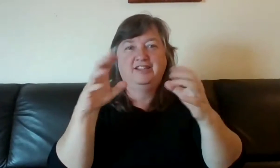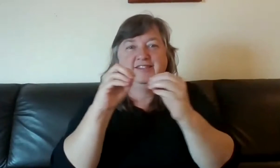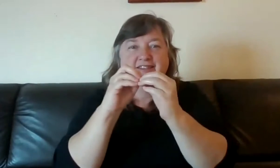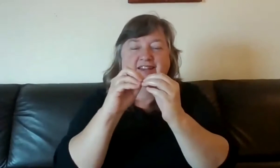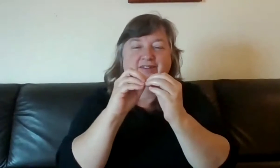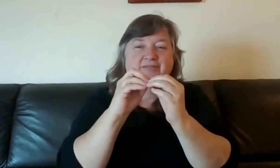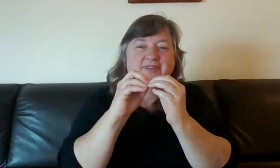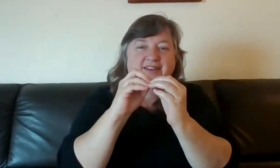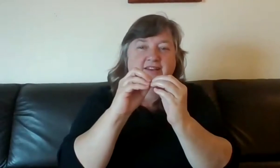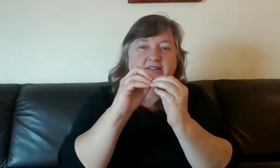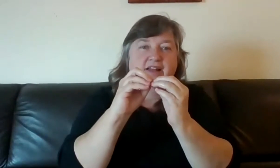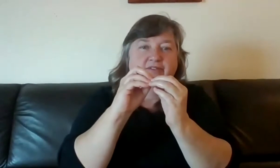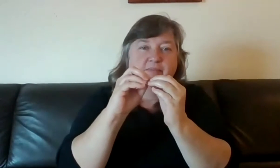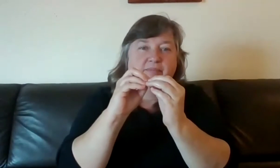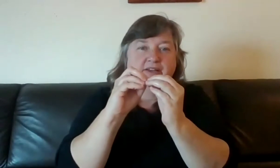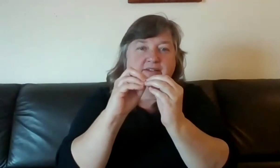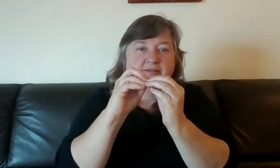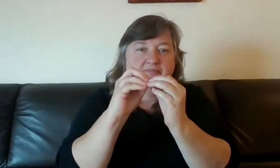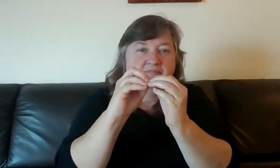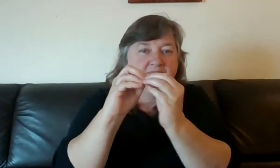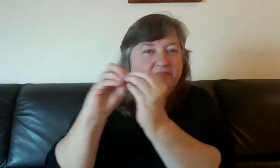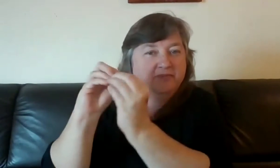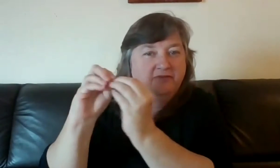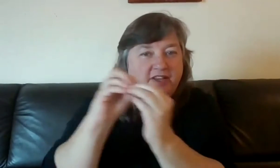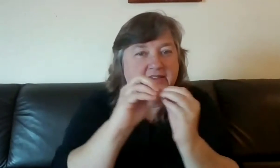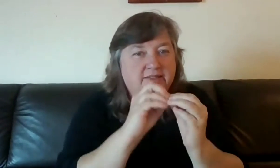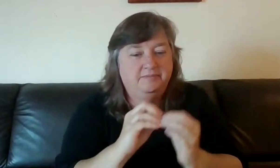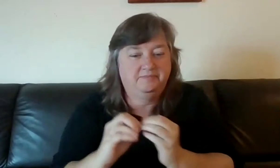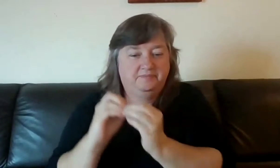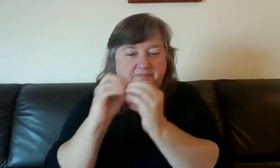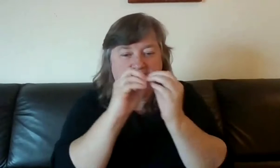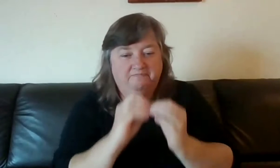hands. Anyway, it's a lot of them, but fix.